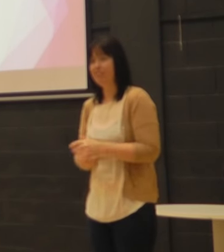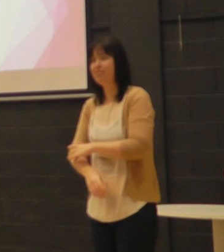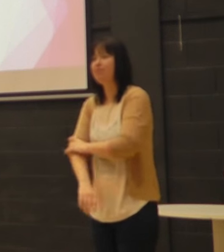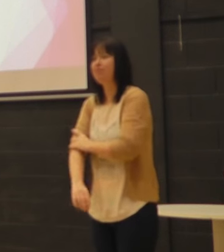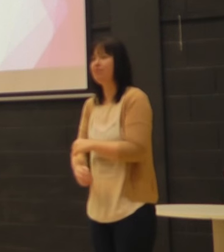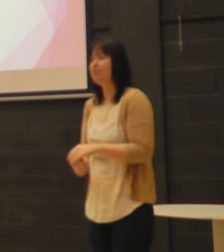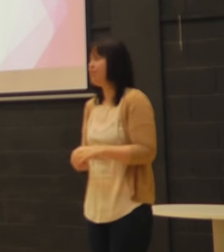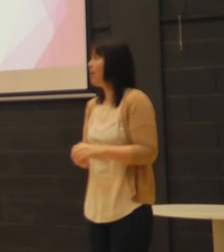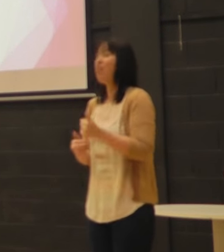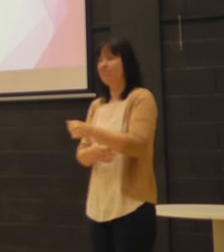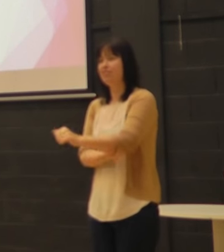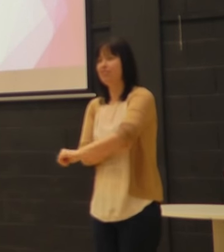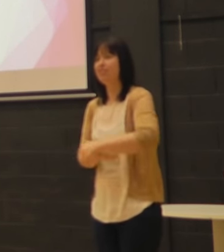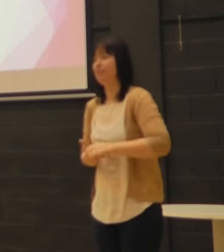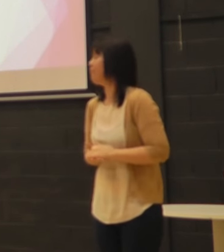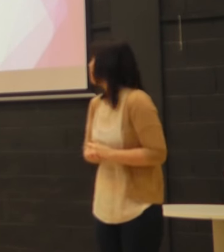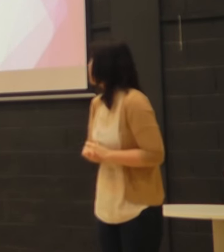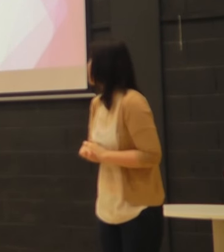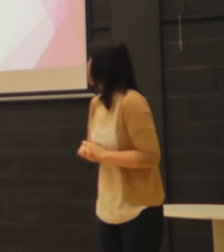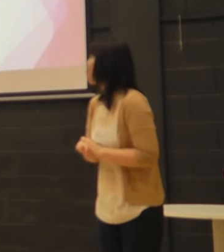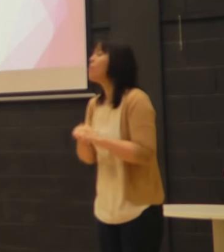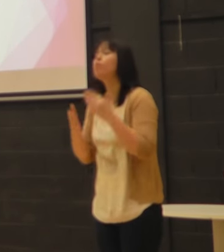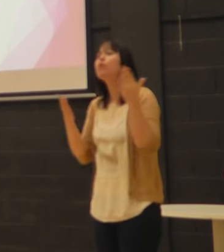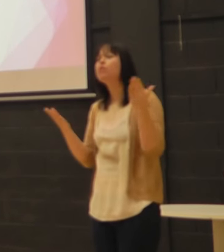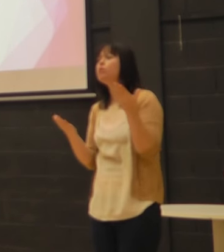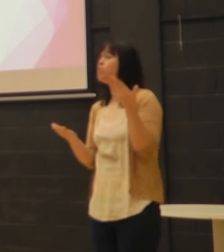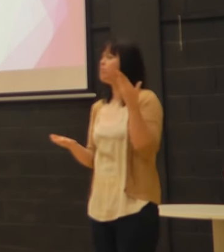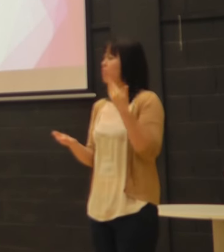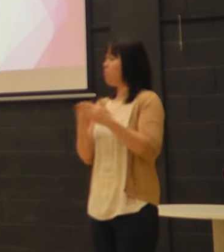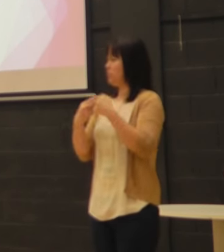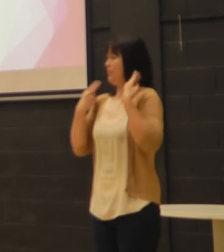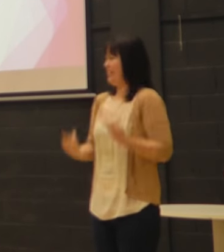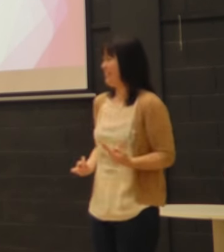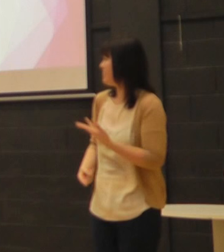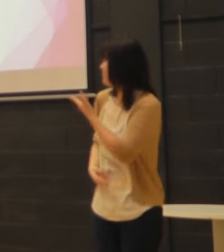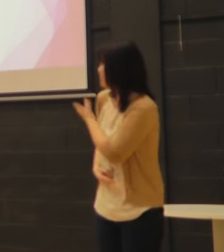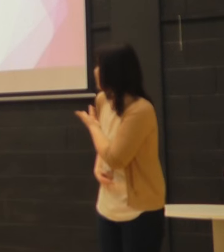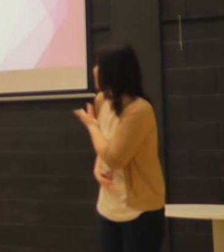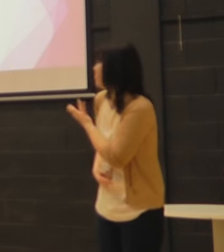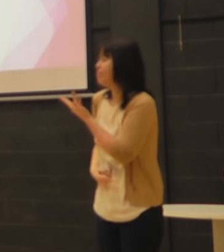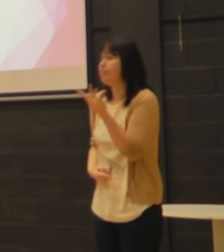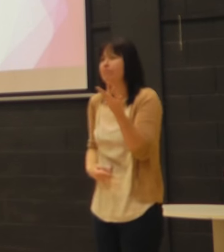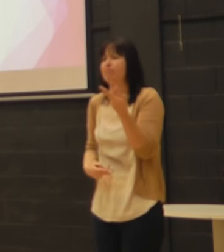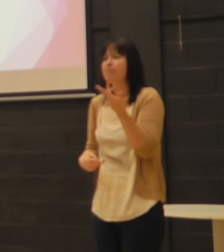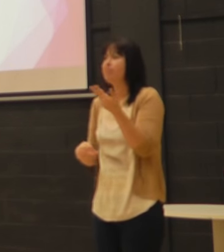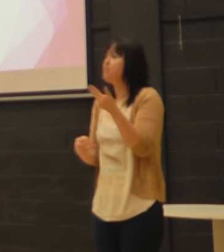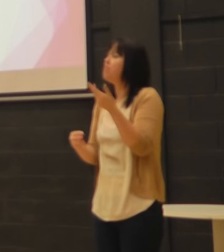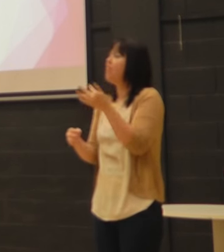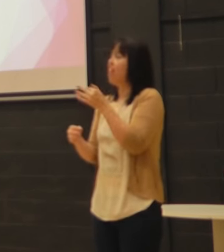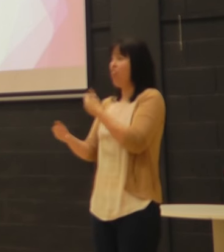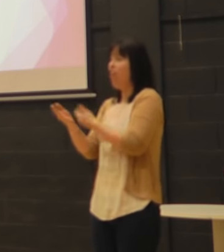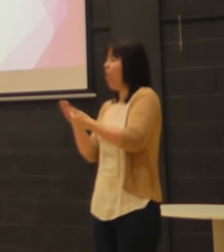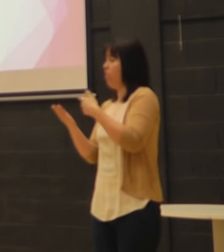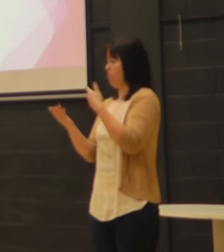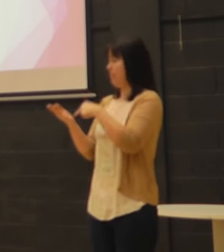Okay, so getting on to the what do we need from doctors' point of view, what do we need from the law? And the only